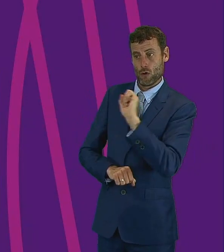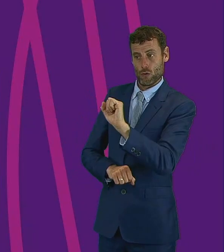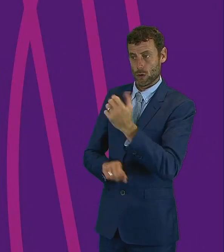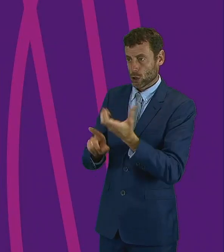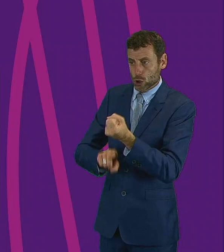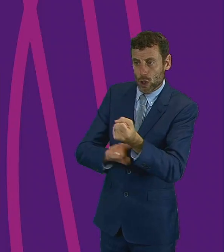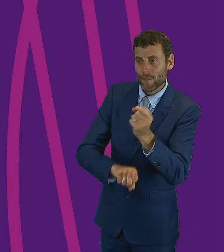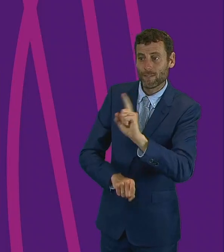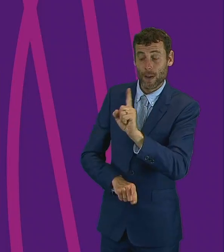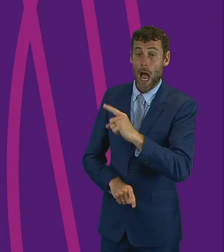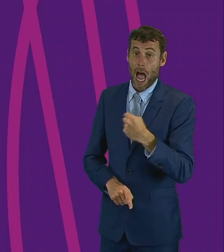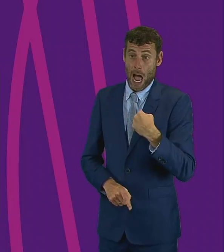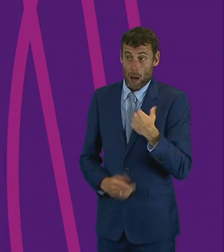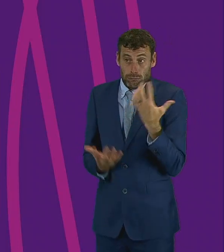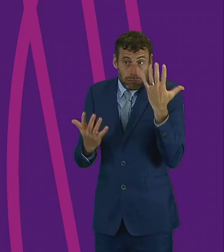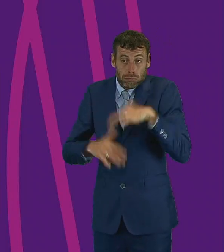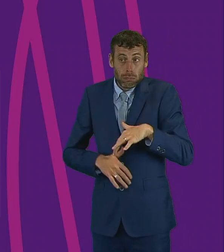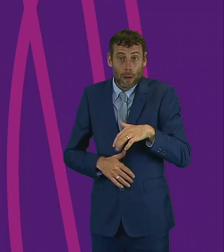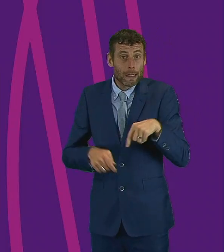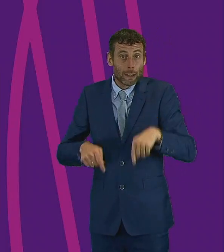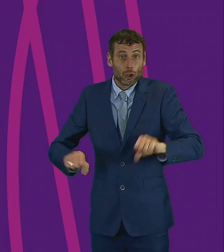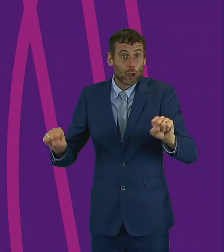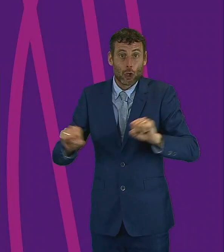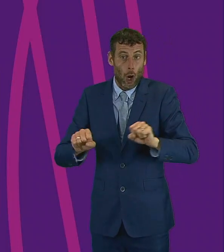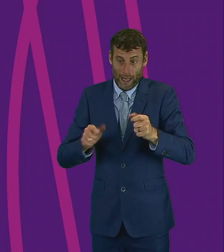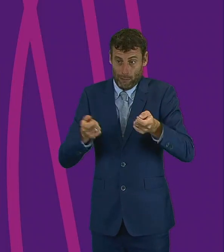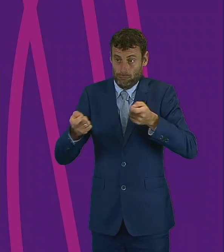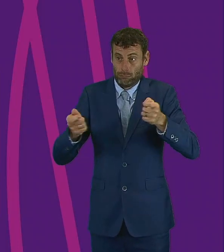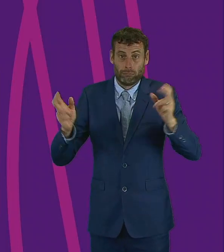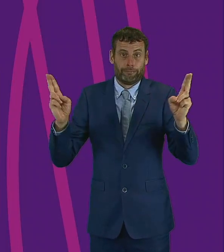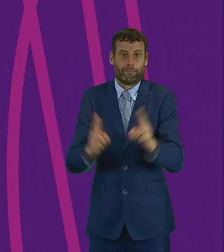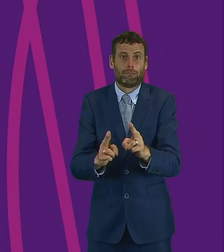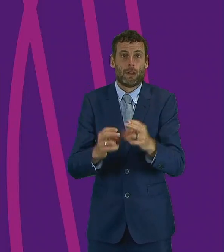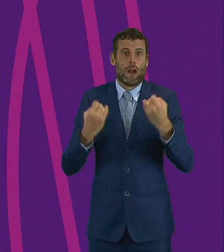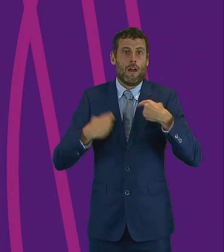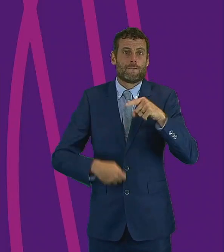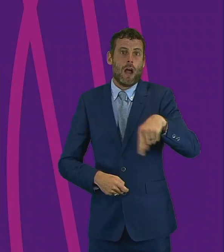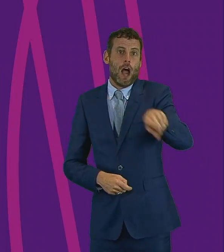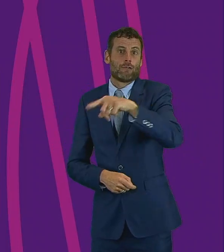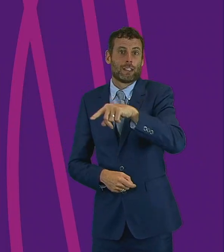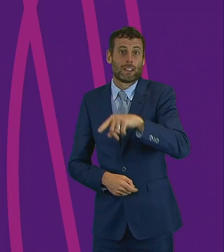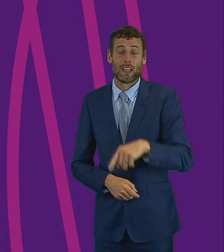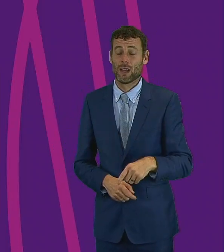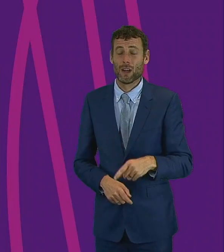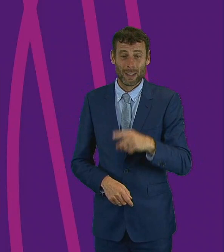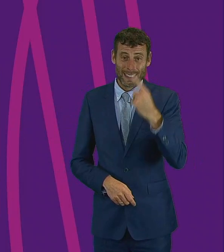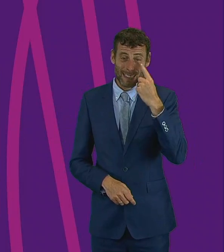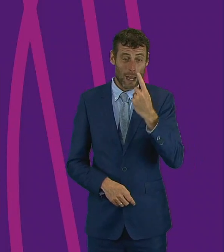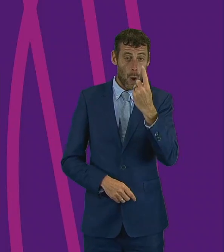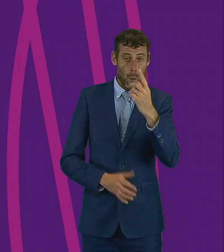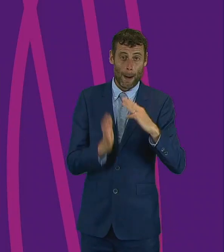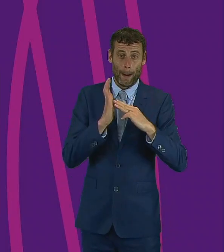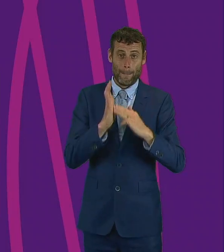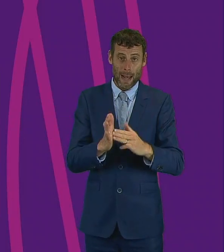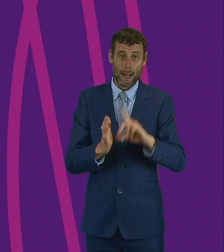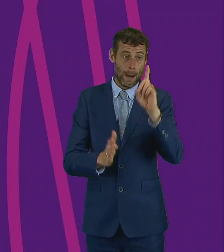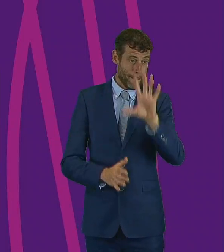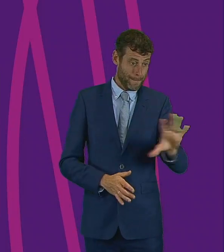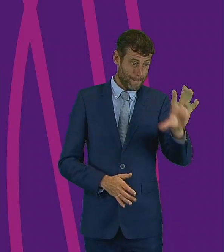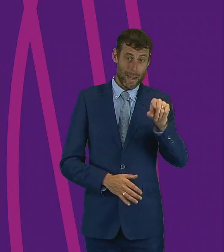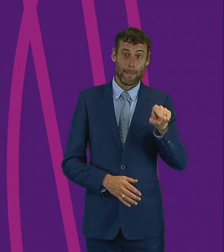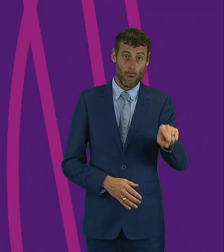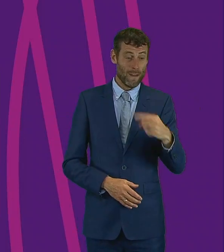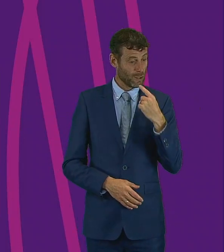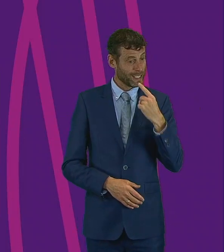not on top of the virus. If we're having to restrict the activities of almost 1 million people, I have a duty to